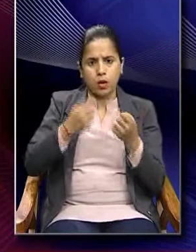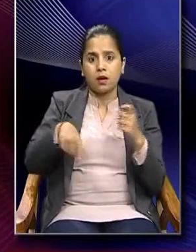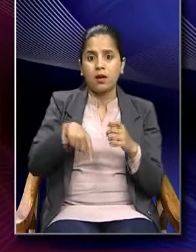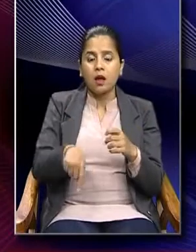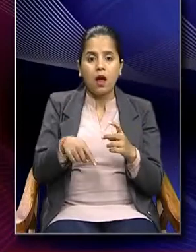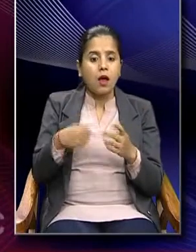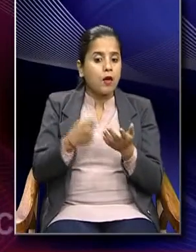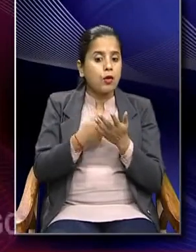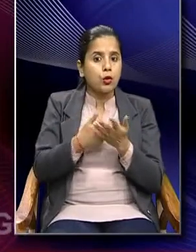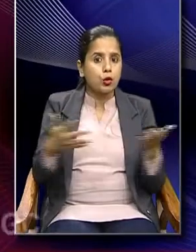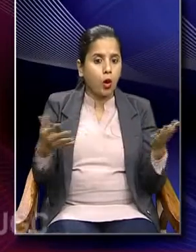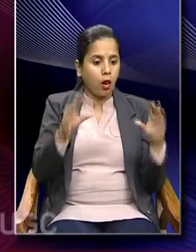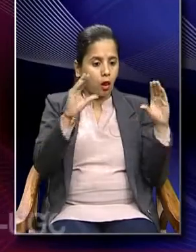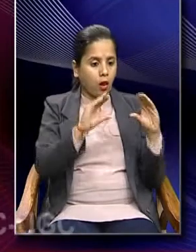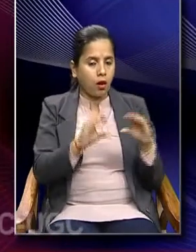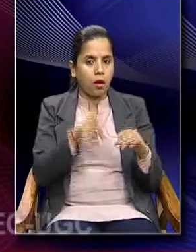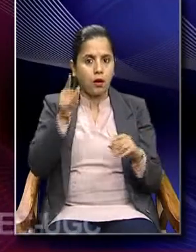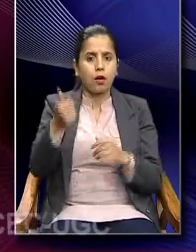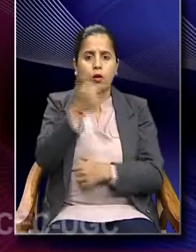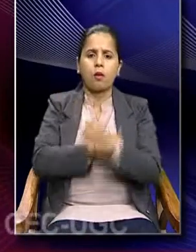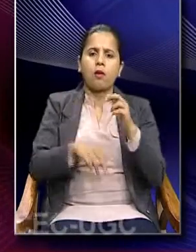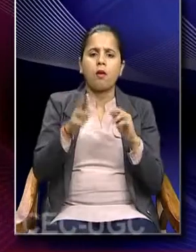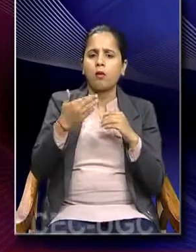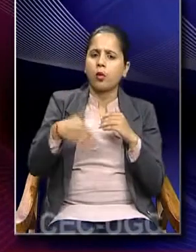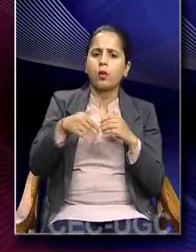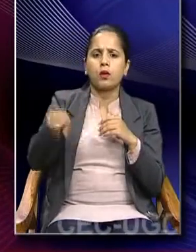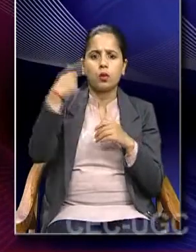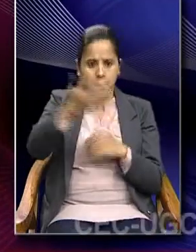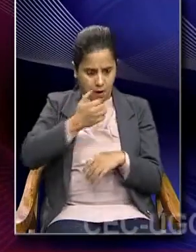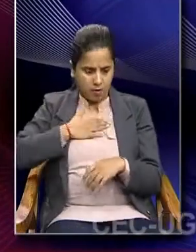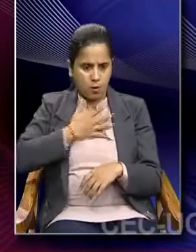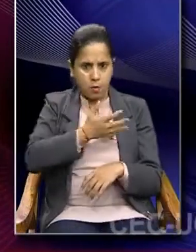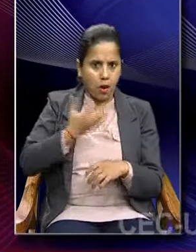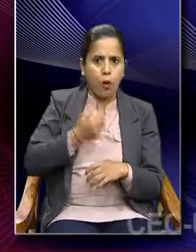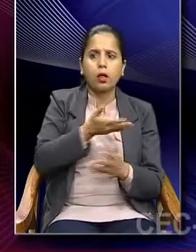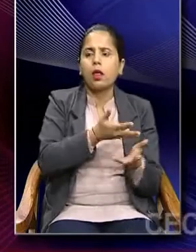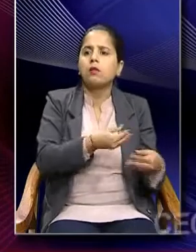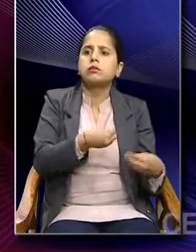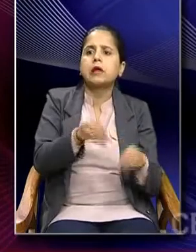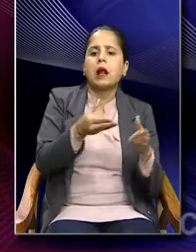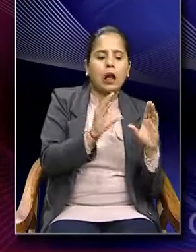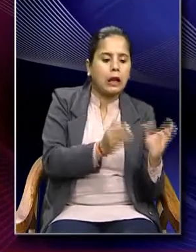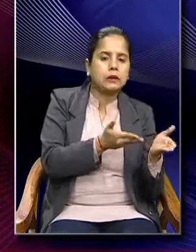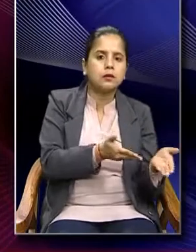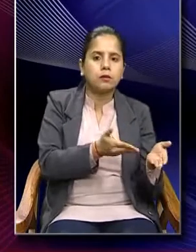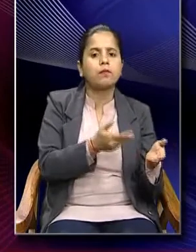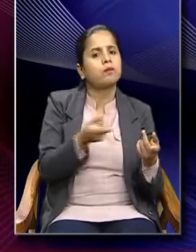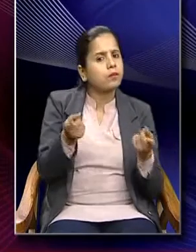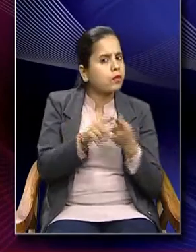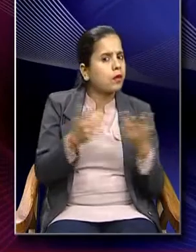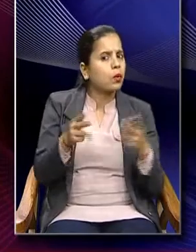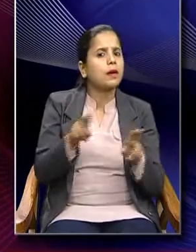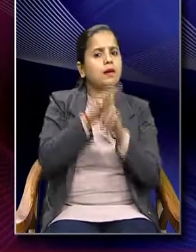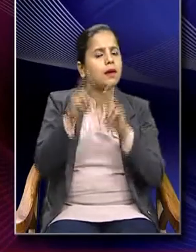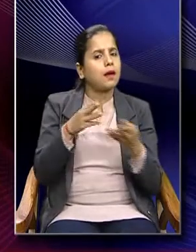scarce, competition is bound to happen among the takers. And this is what that happens in